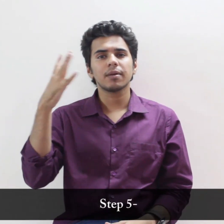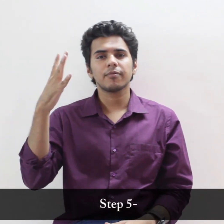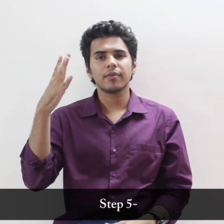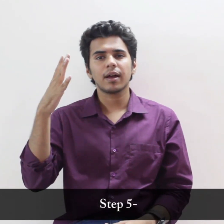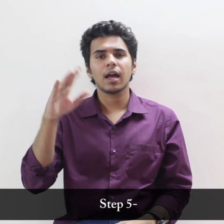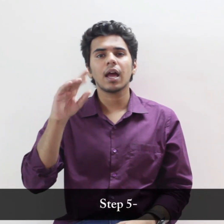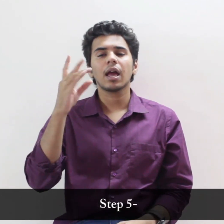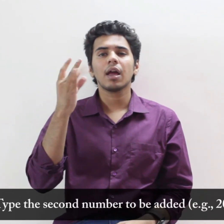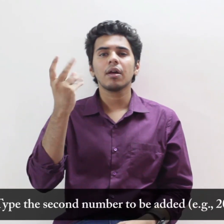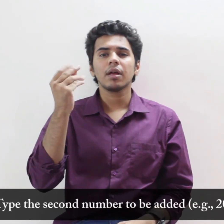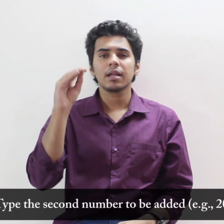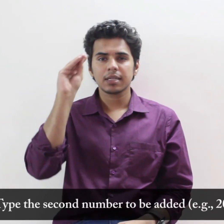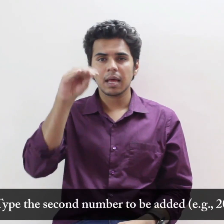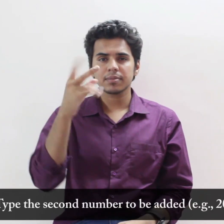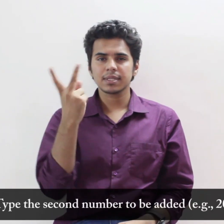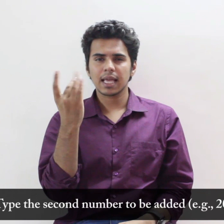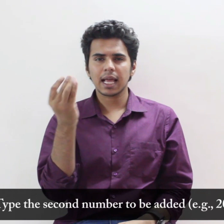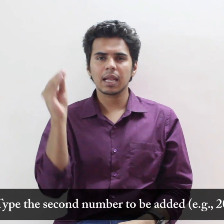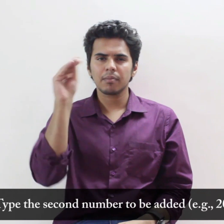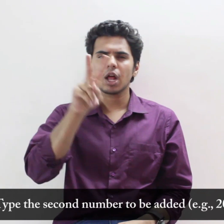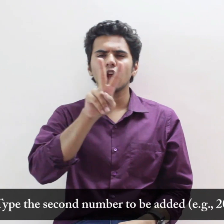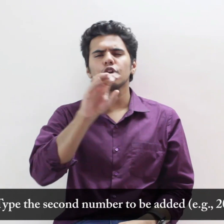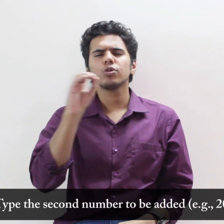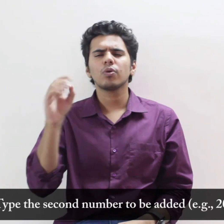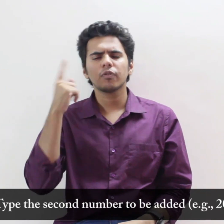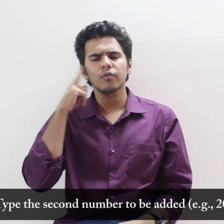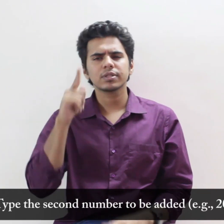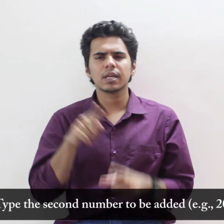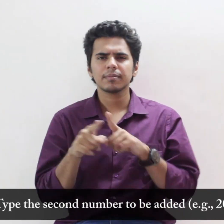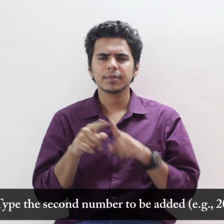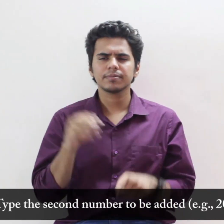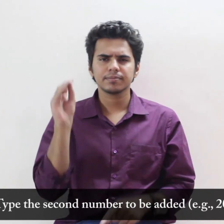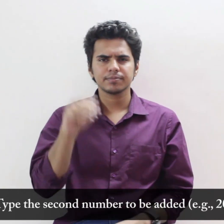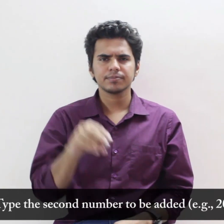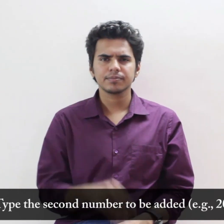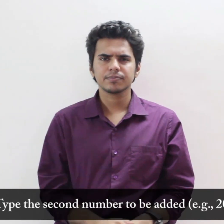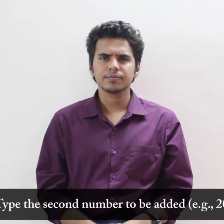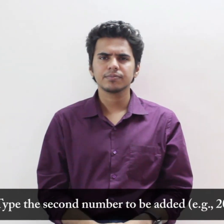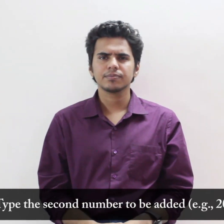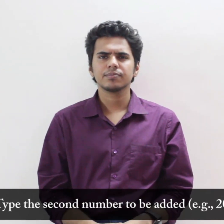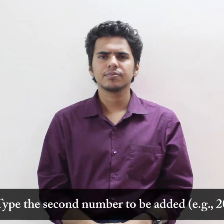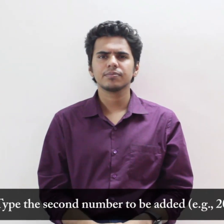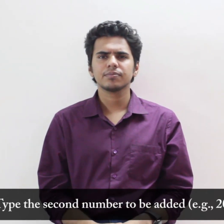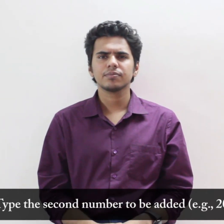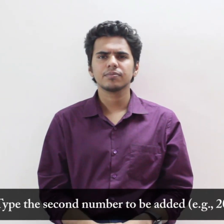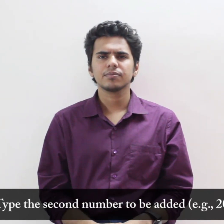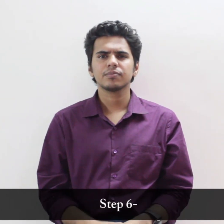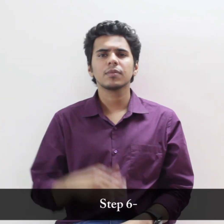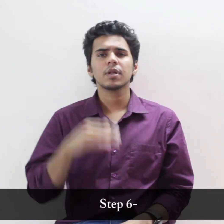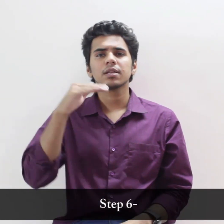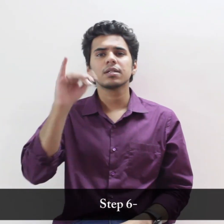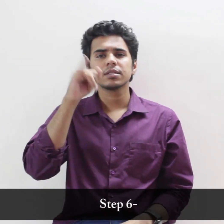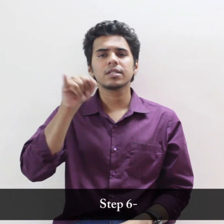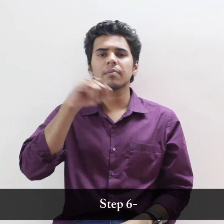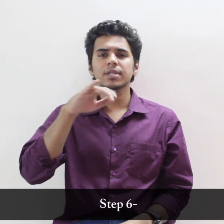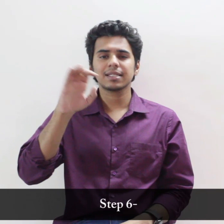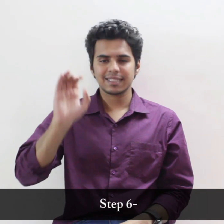Step 5. Type the second number to be added, example 200. Step